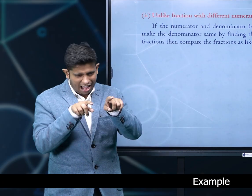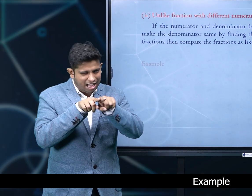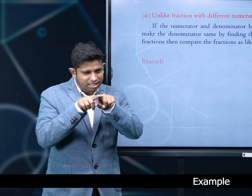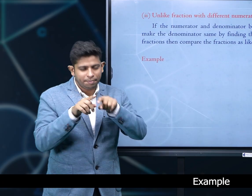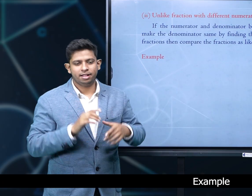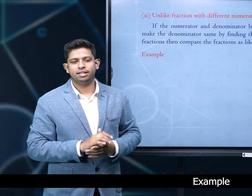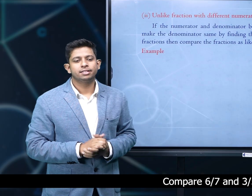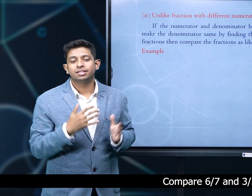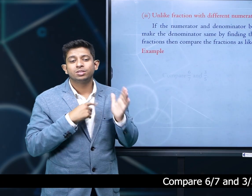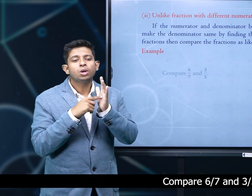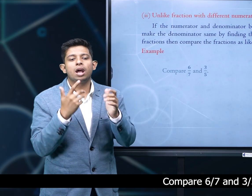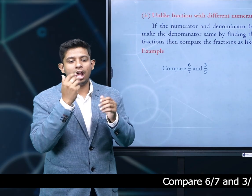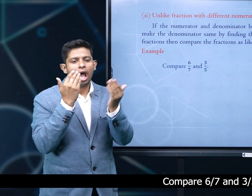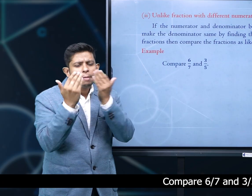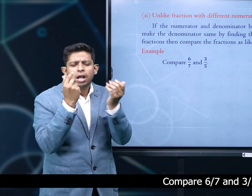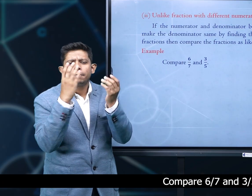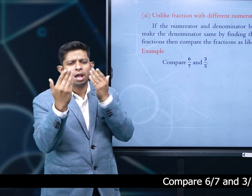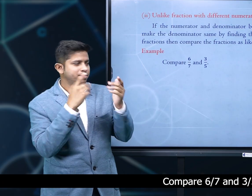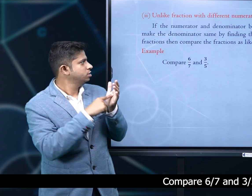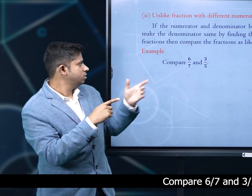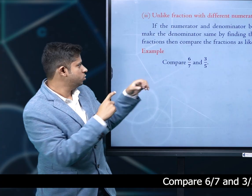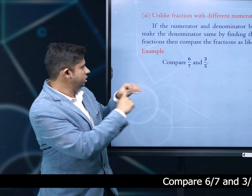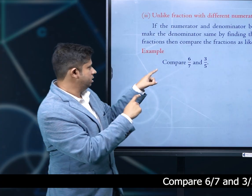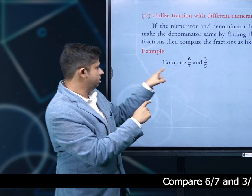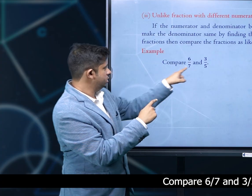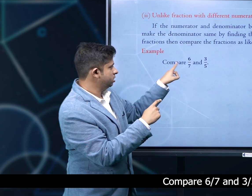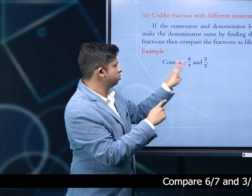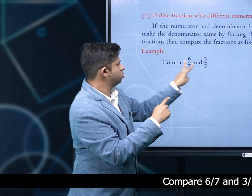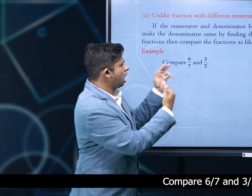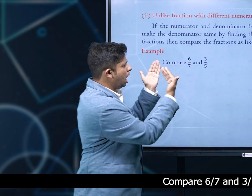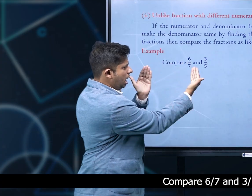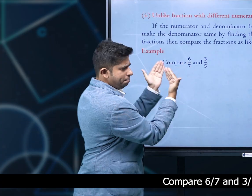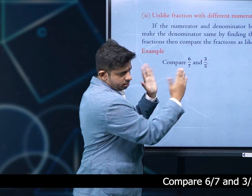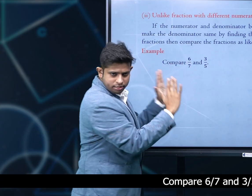Example: compare 6 by 7 and 3 by 5.